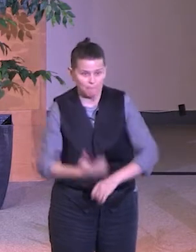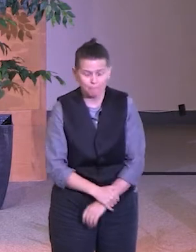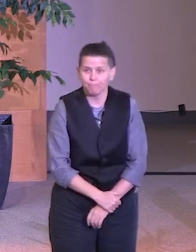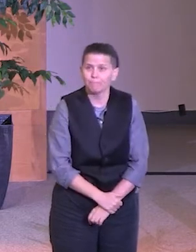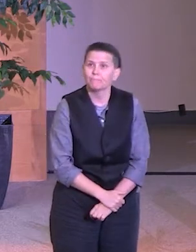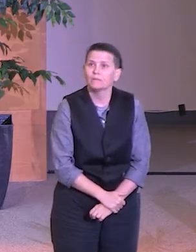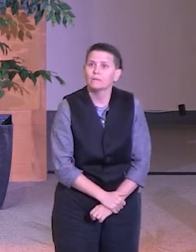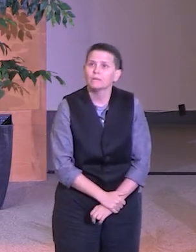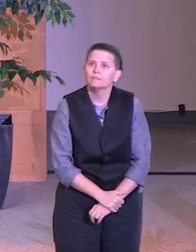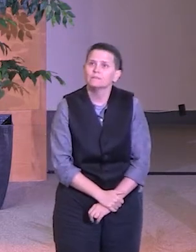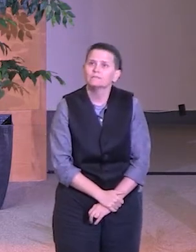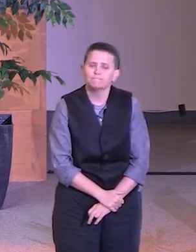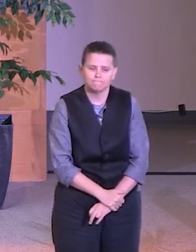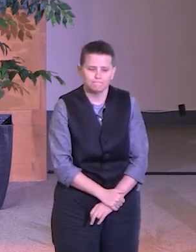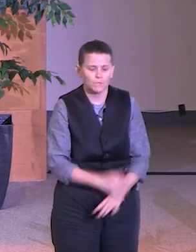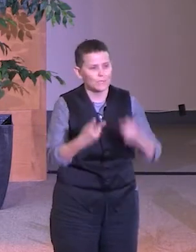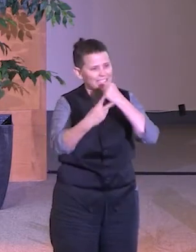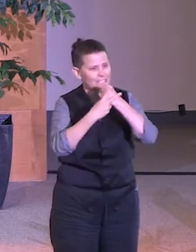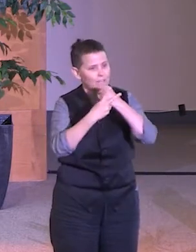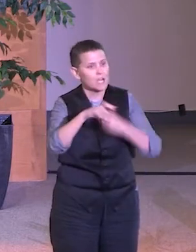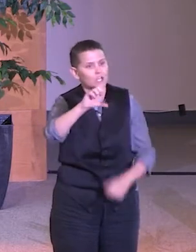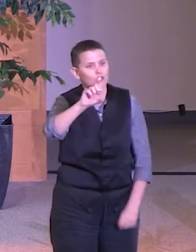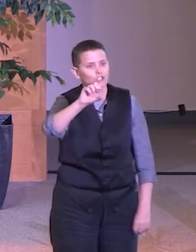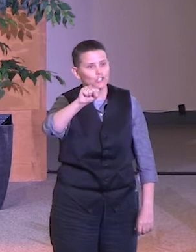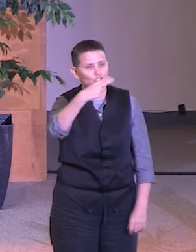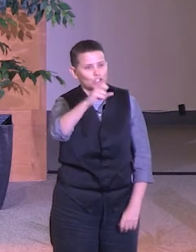Save the date. Guest speaker Shad Groveland. I love that name.